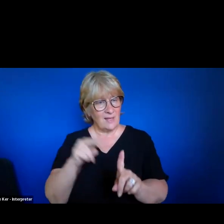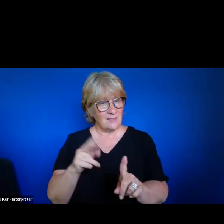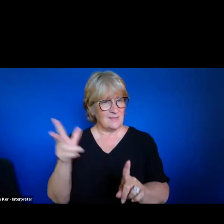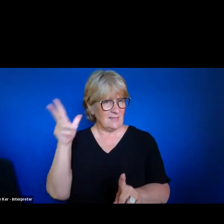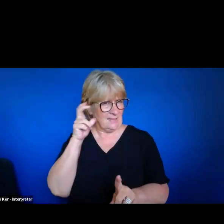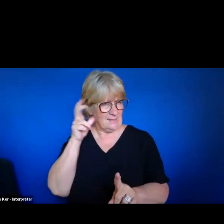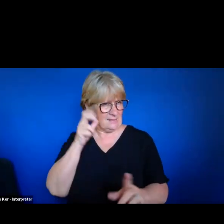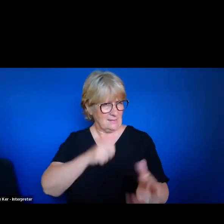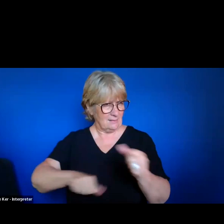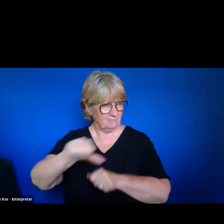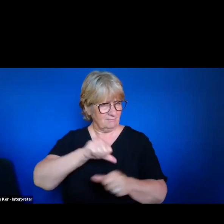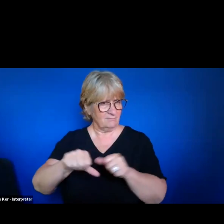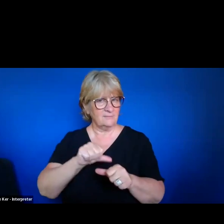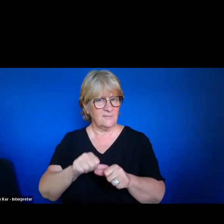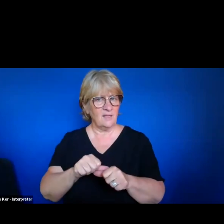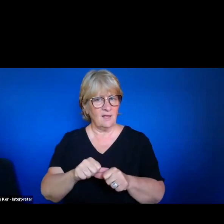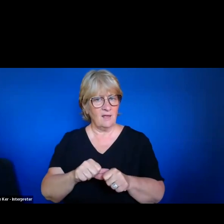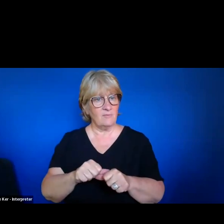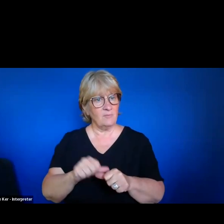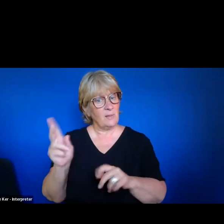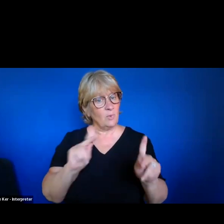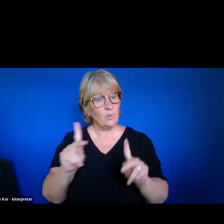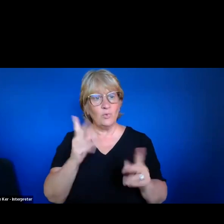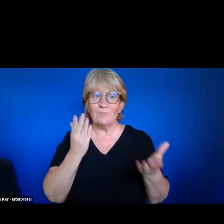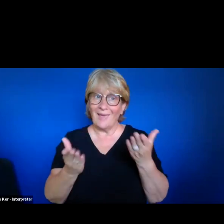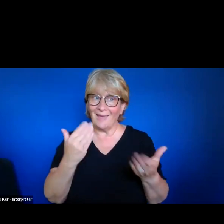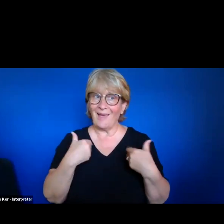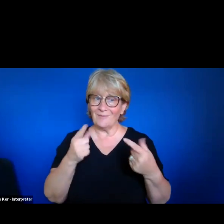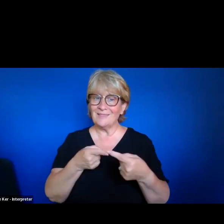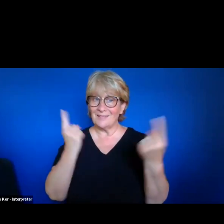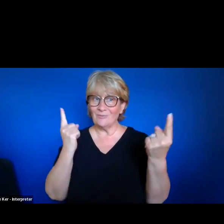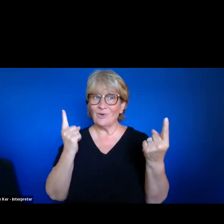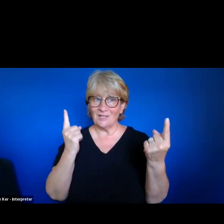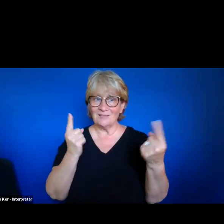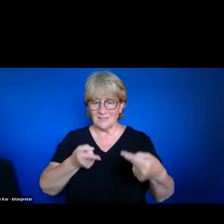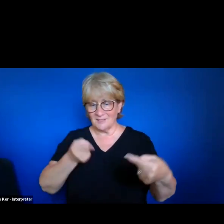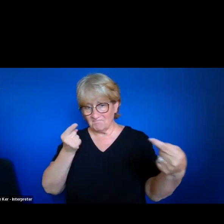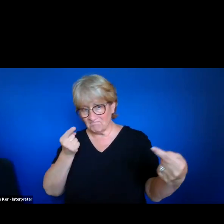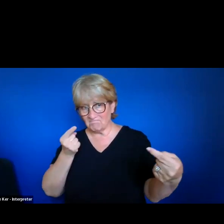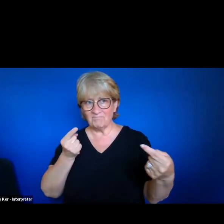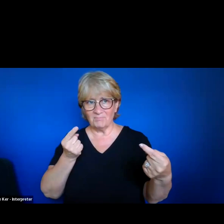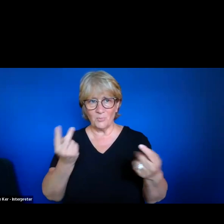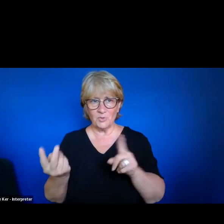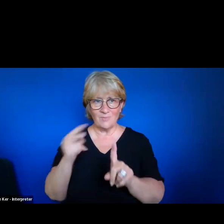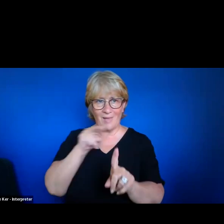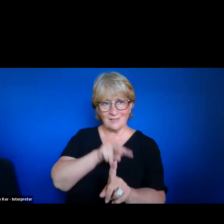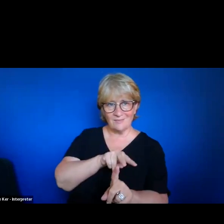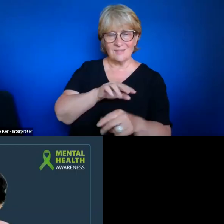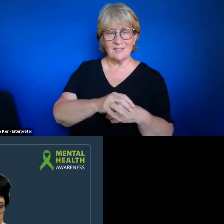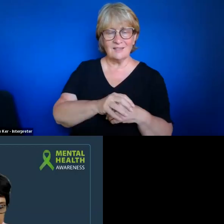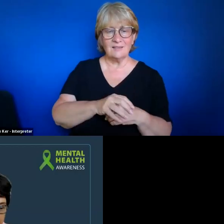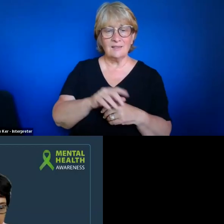voices of CRIS colleagues who may have different perspectives? So I am going to call in Bipasha now.